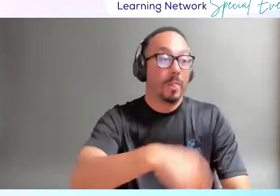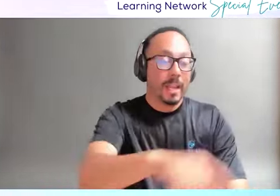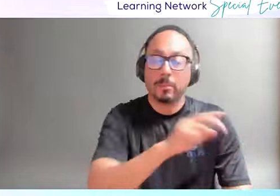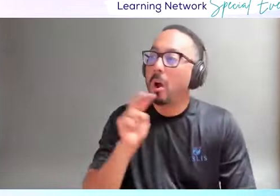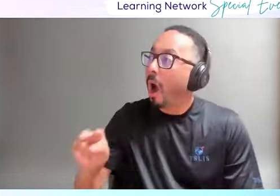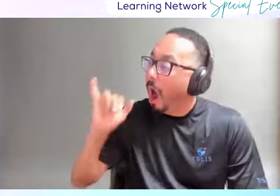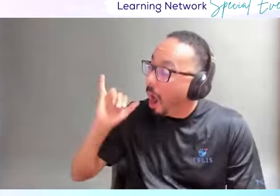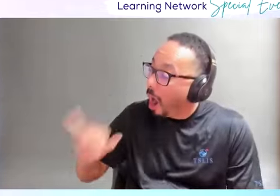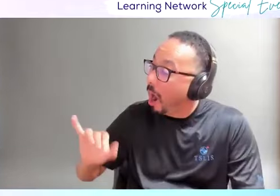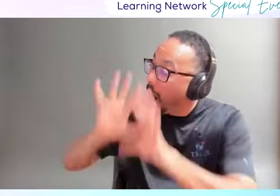have.